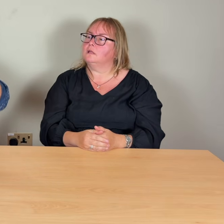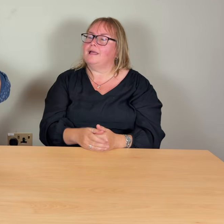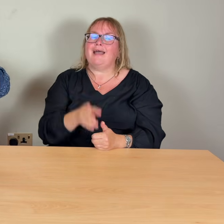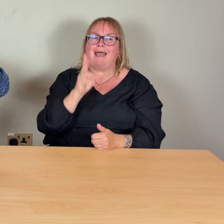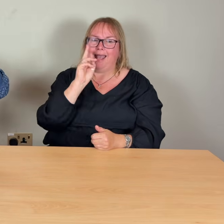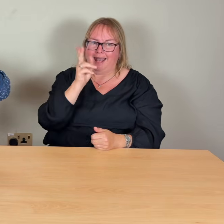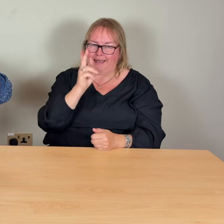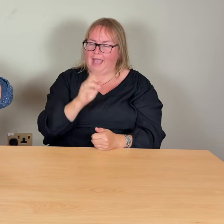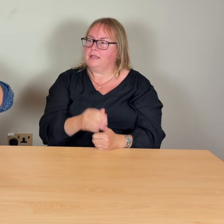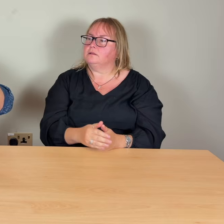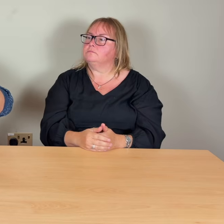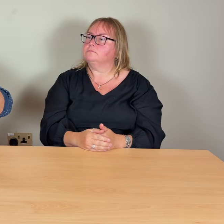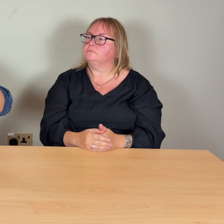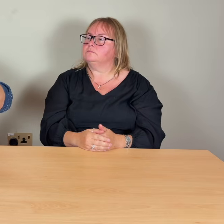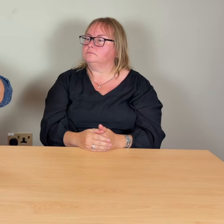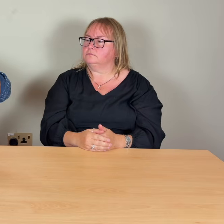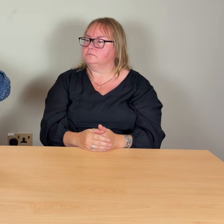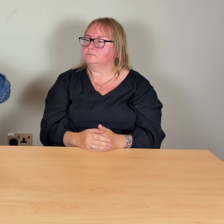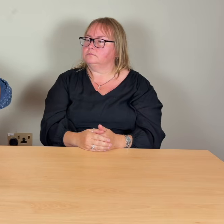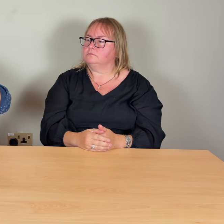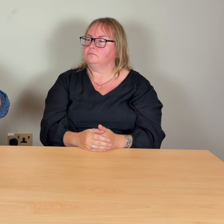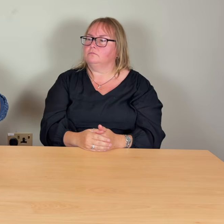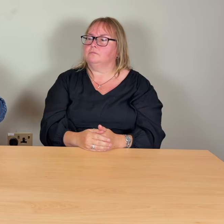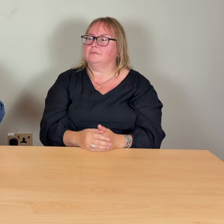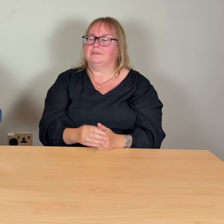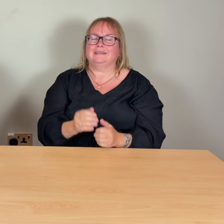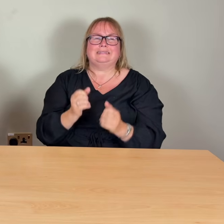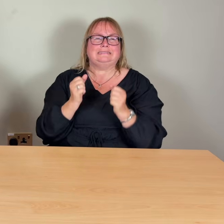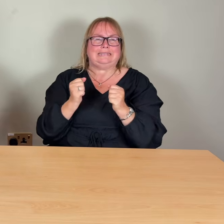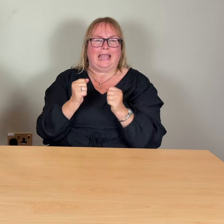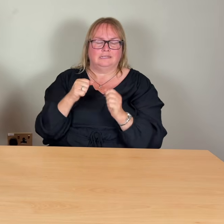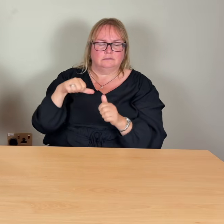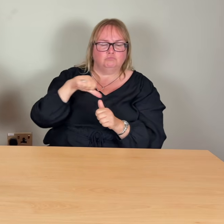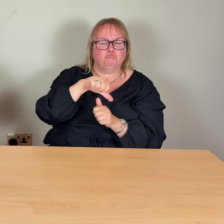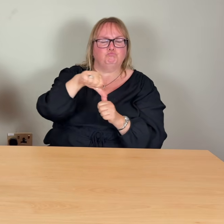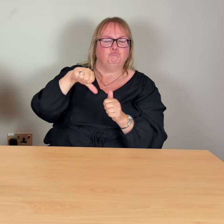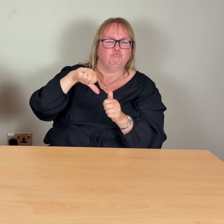And I then wrap them in nice and tightly.